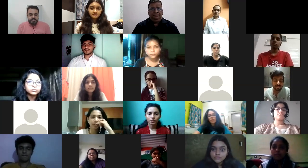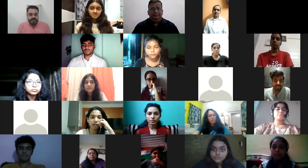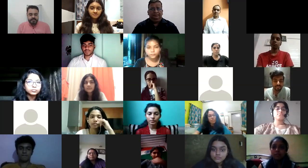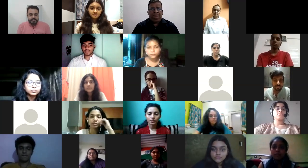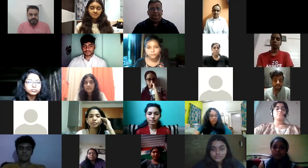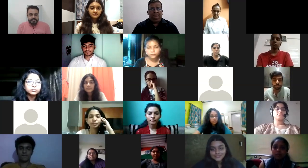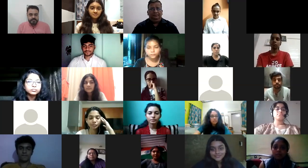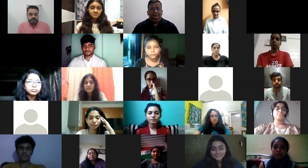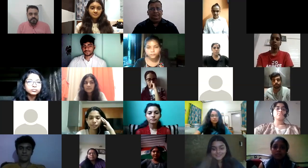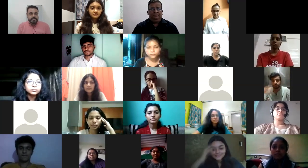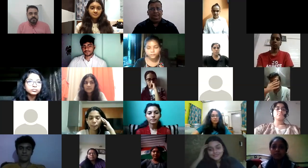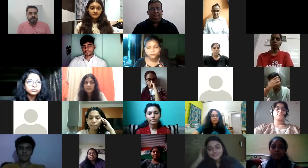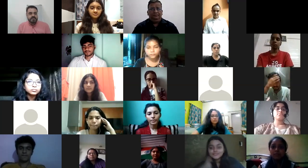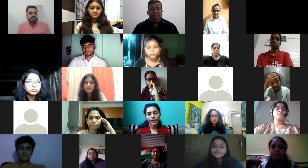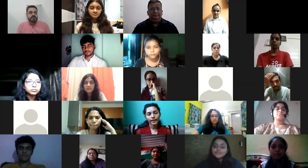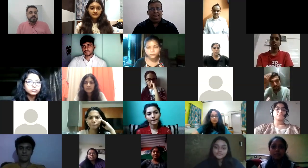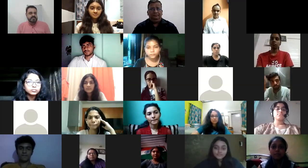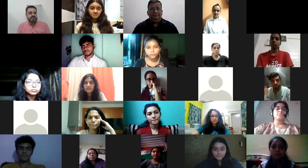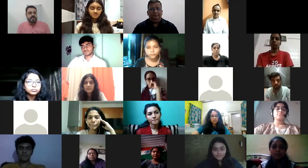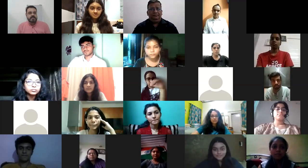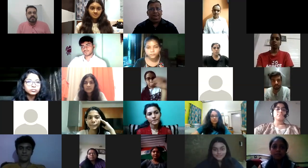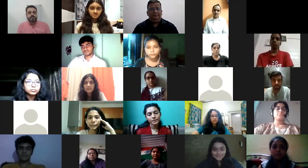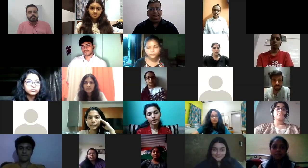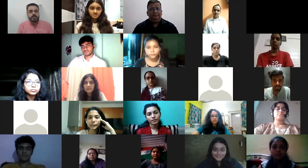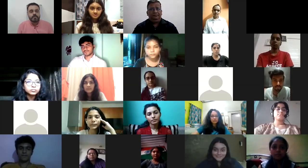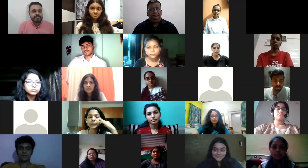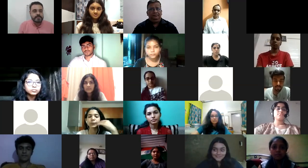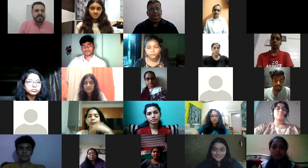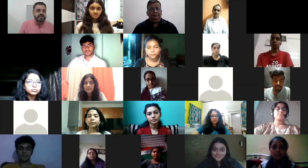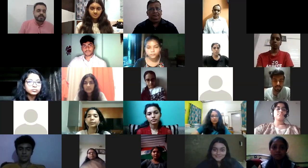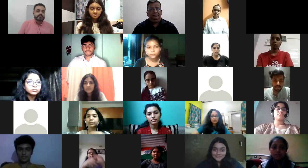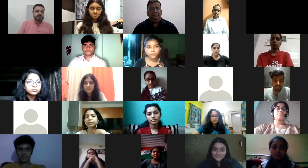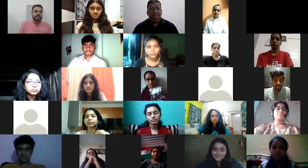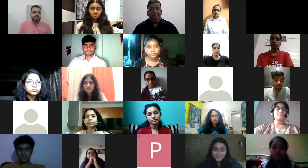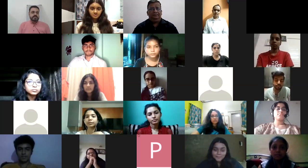sighted person. So this is one place, Ishara, that you may want to explore in the near future. As